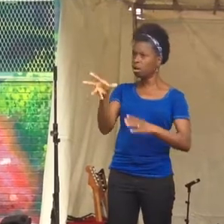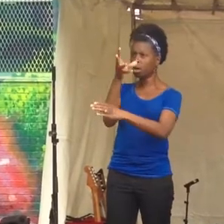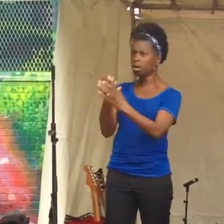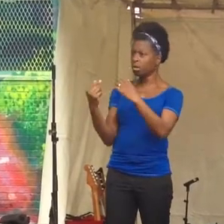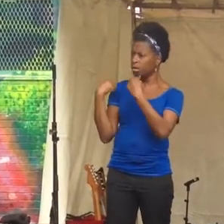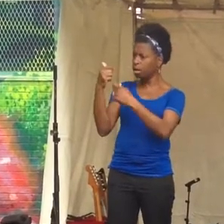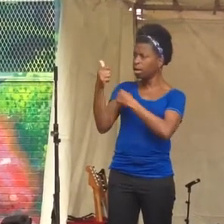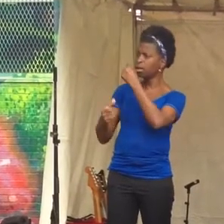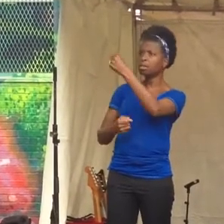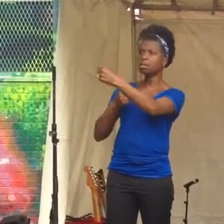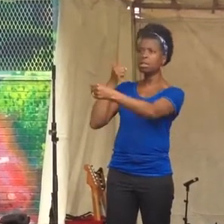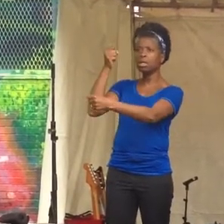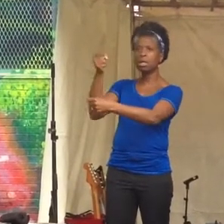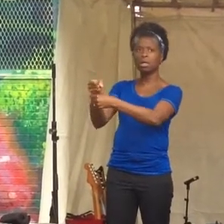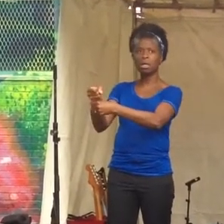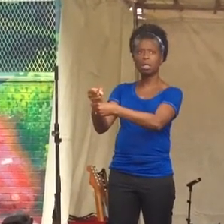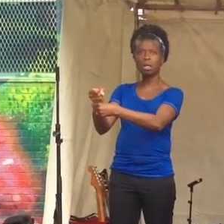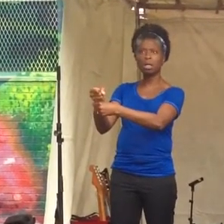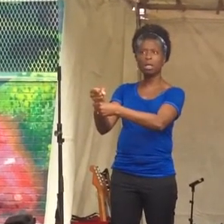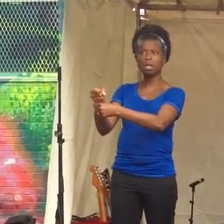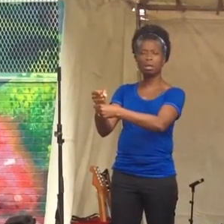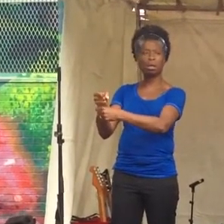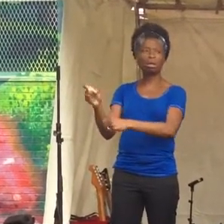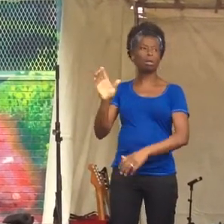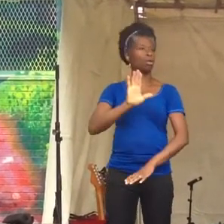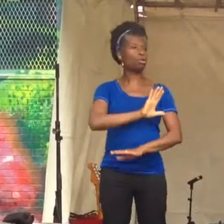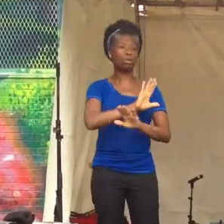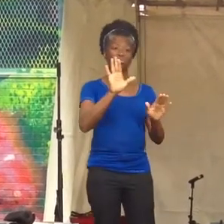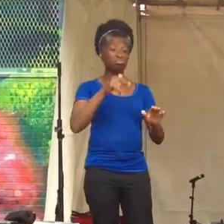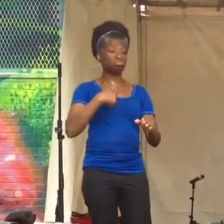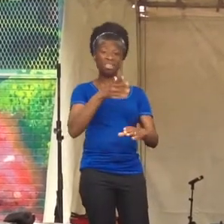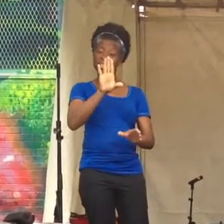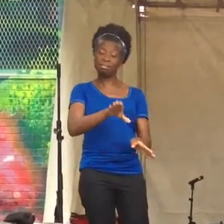I never died, says he.